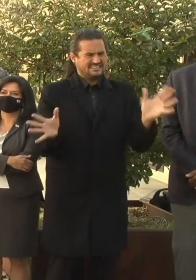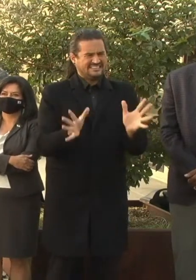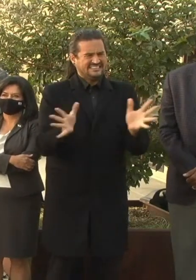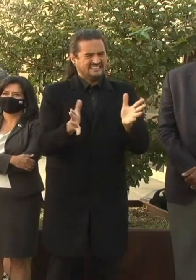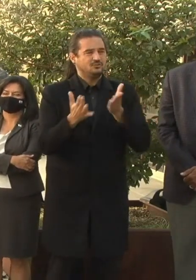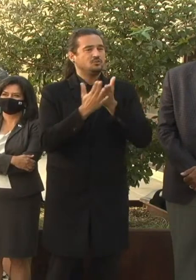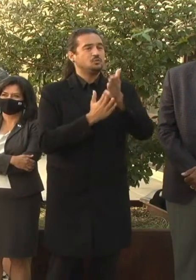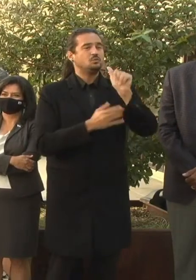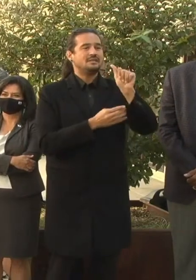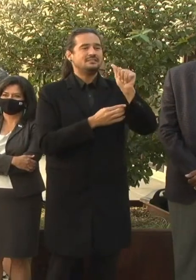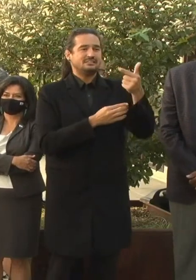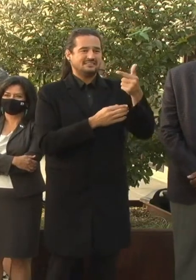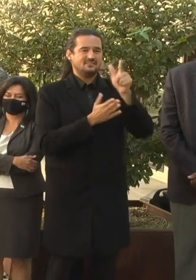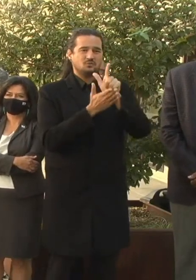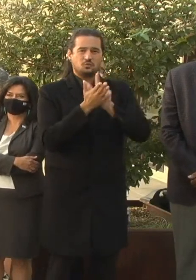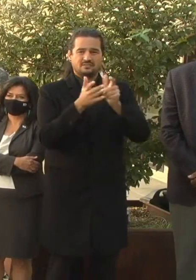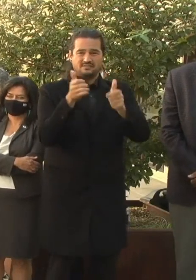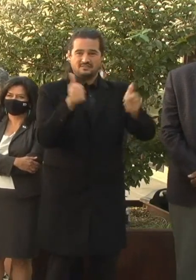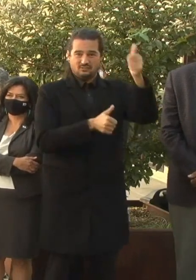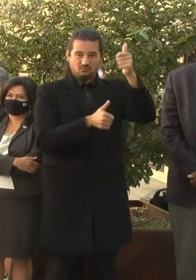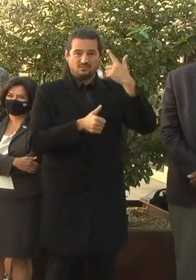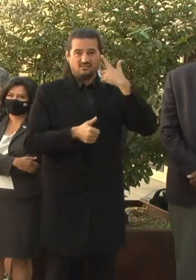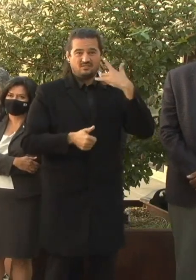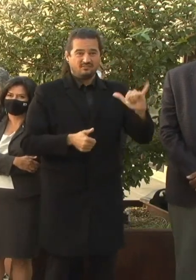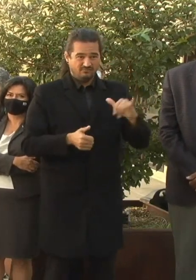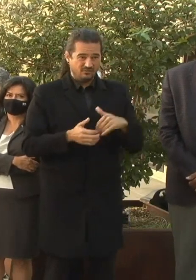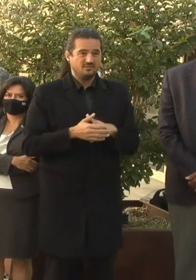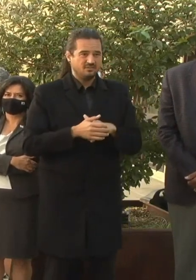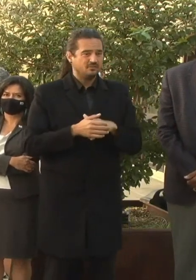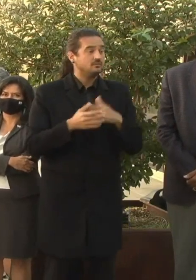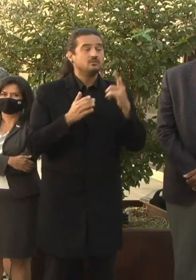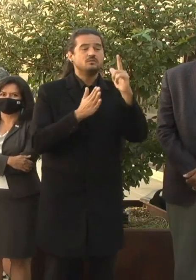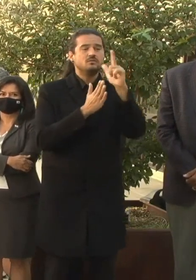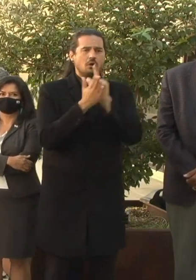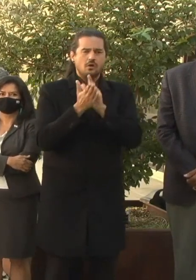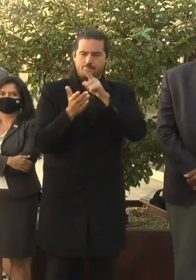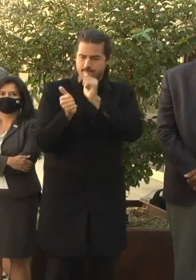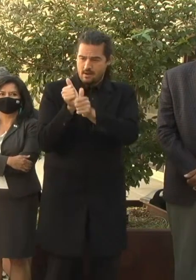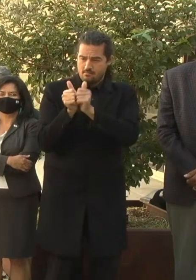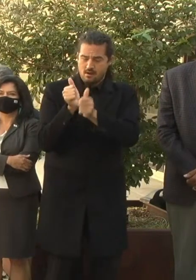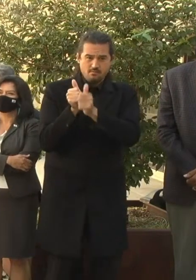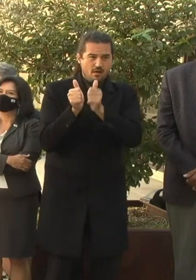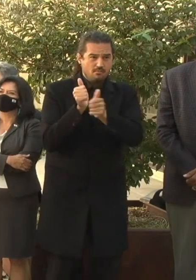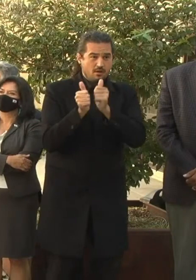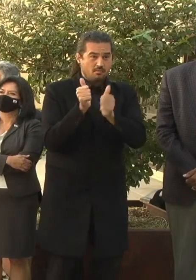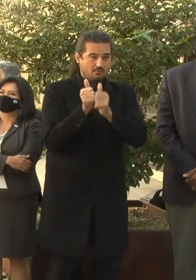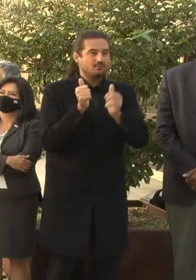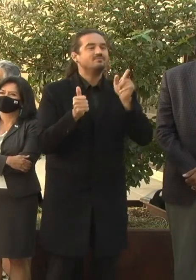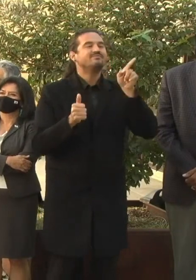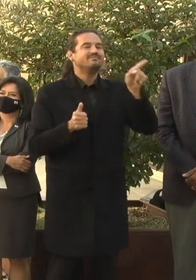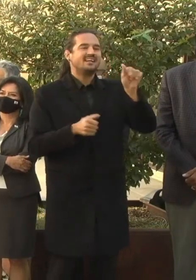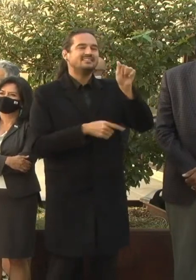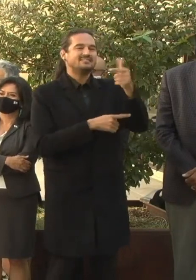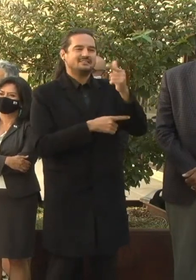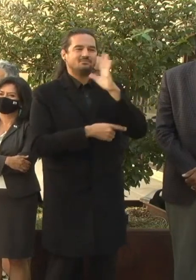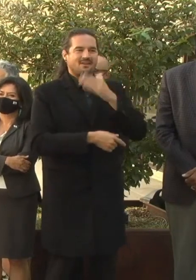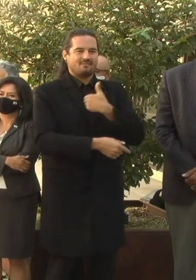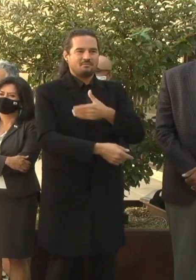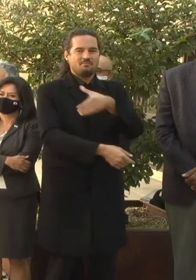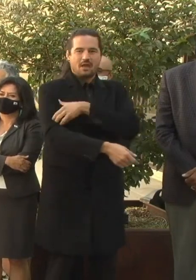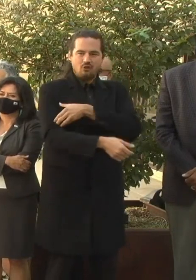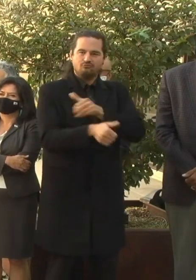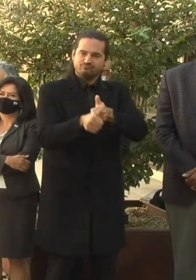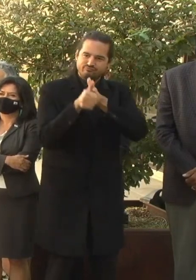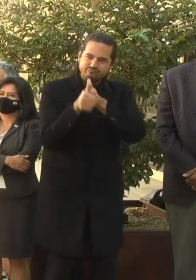Development Department, to ensure that all of these laws that were passed are being enforced. But let me just close by saying the following. We know our